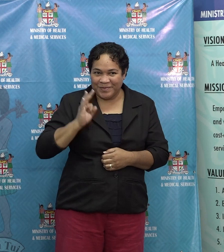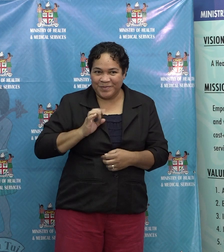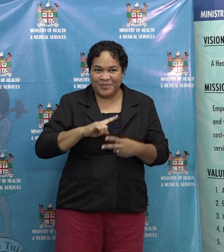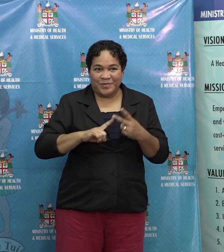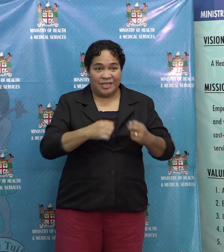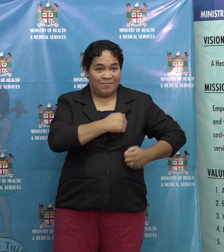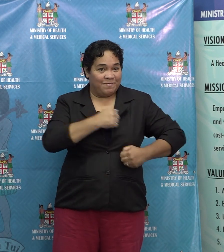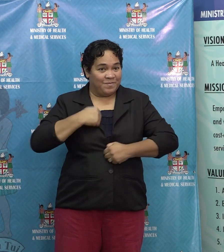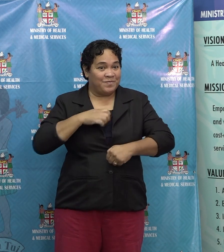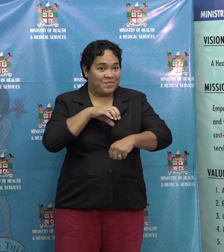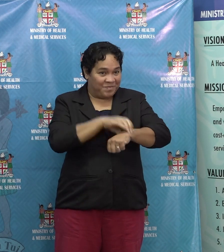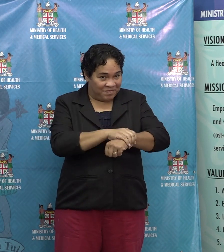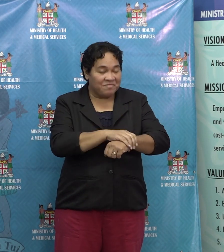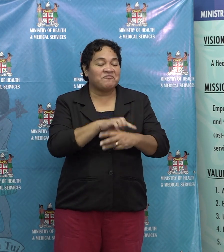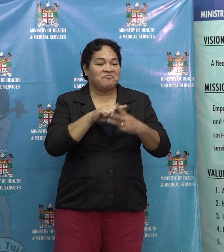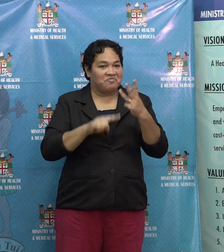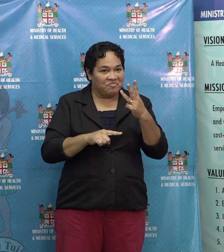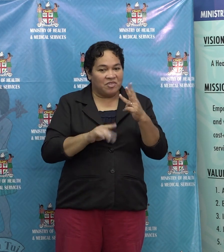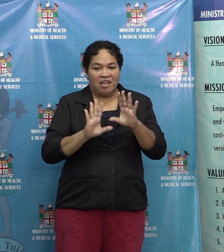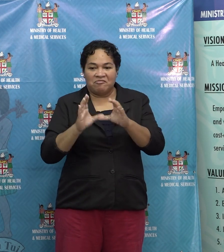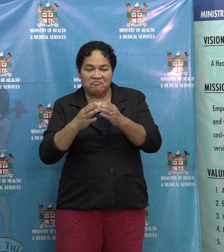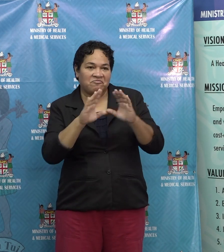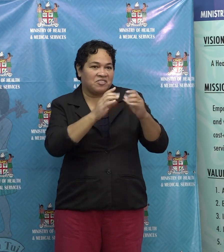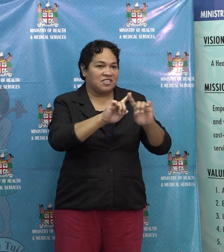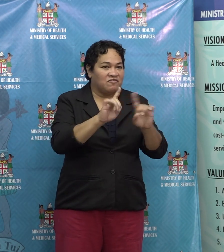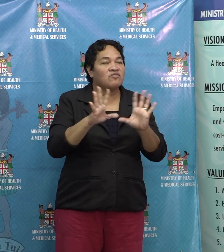discipline forces in infection prevention and control,